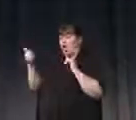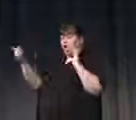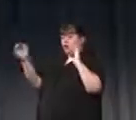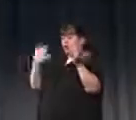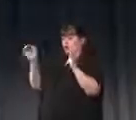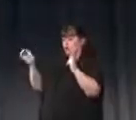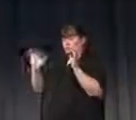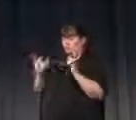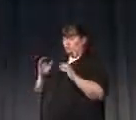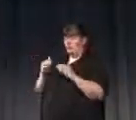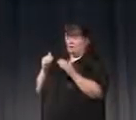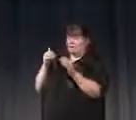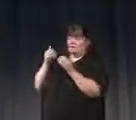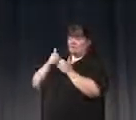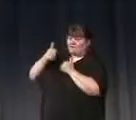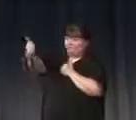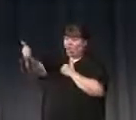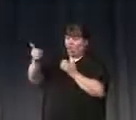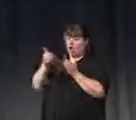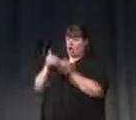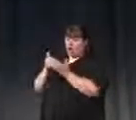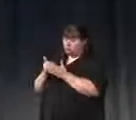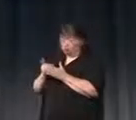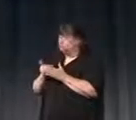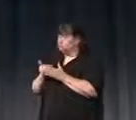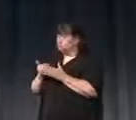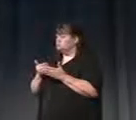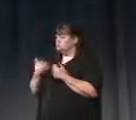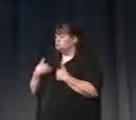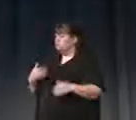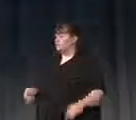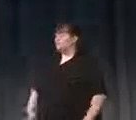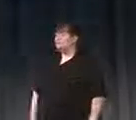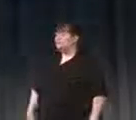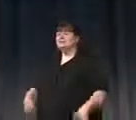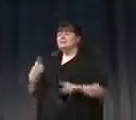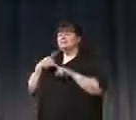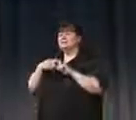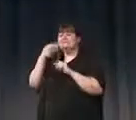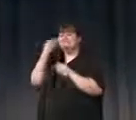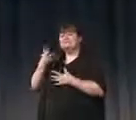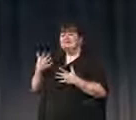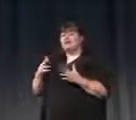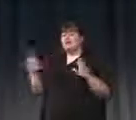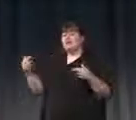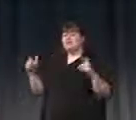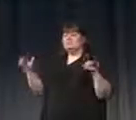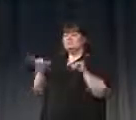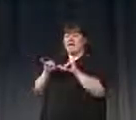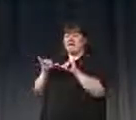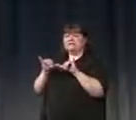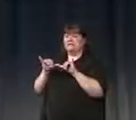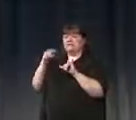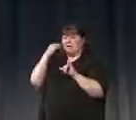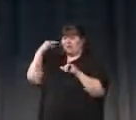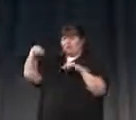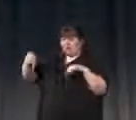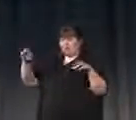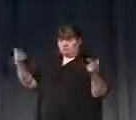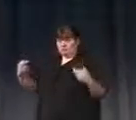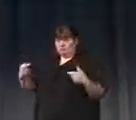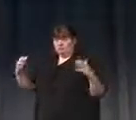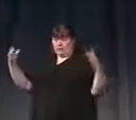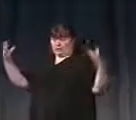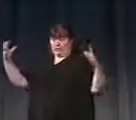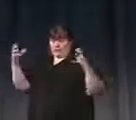is acute at distance, and that's something that we think people use. And it also tells us about the size of the room. So you can imagine if we took this room here and we just